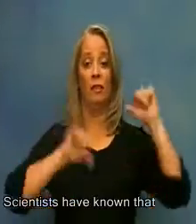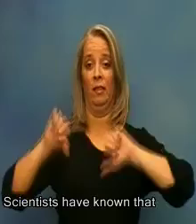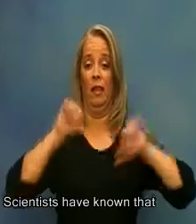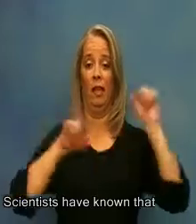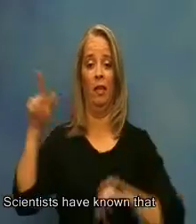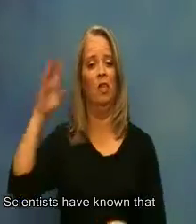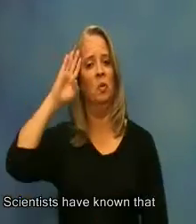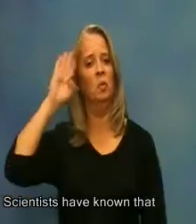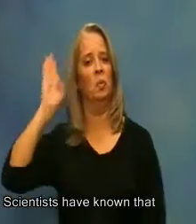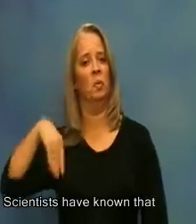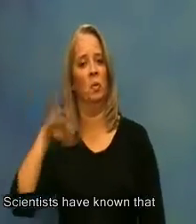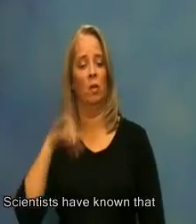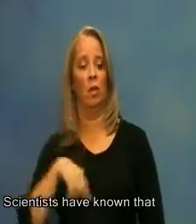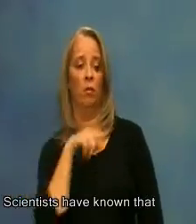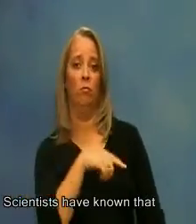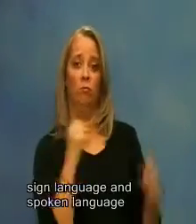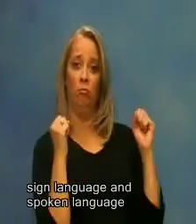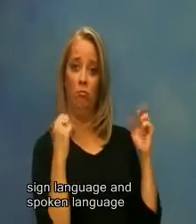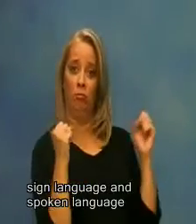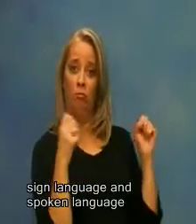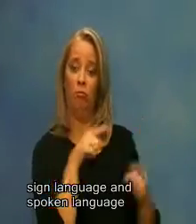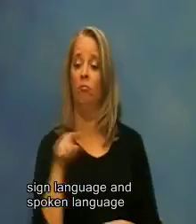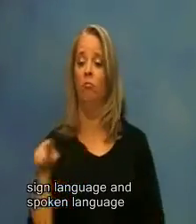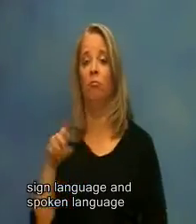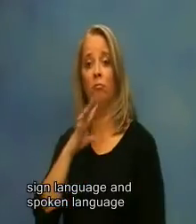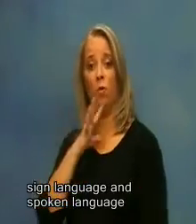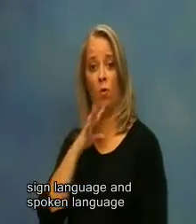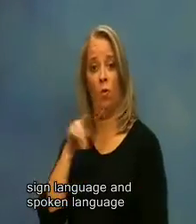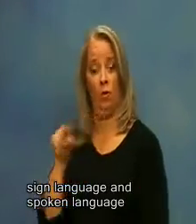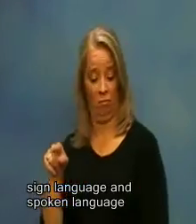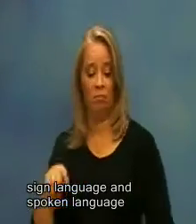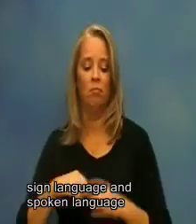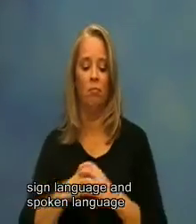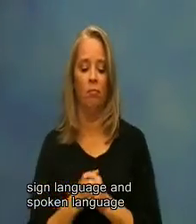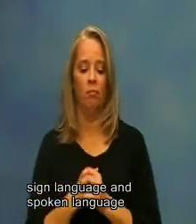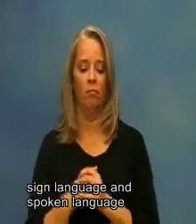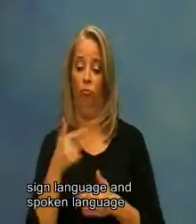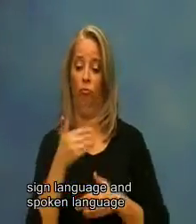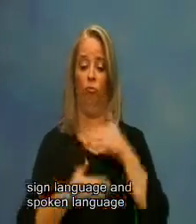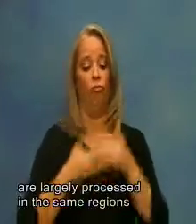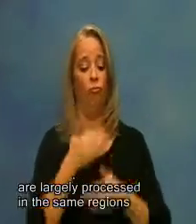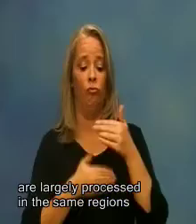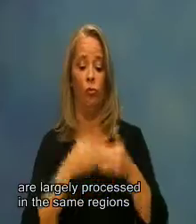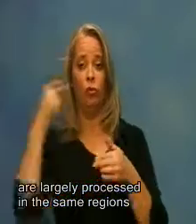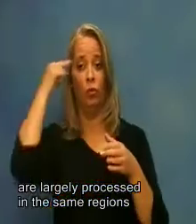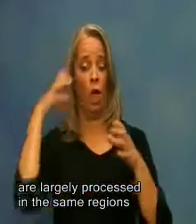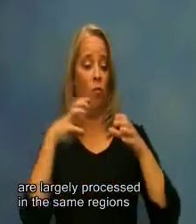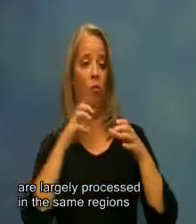Scientists have known that sign language and spoken language are largely